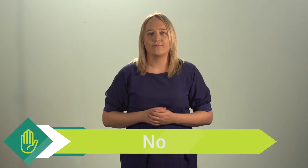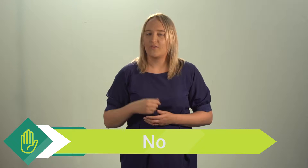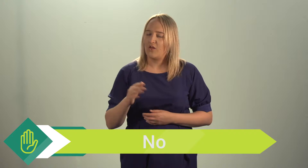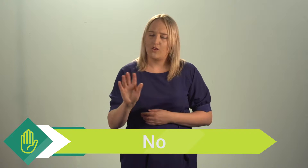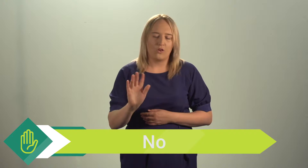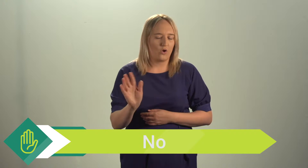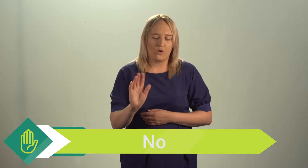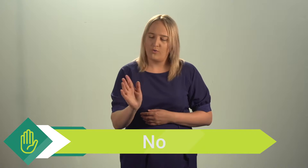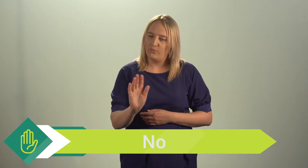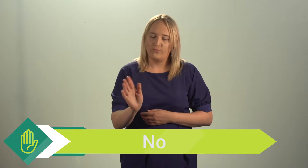No.